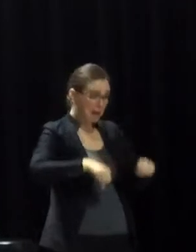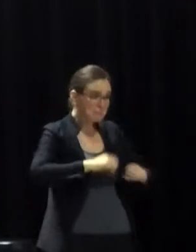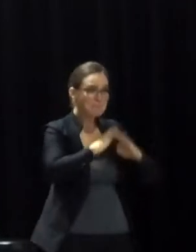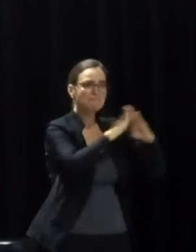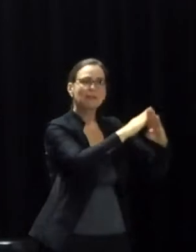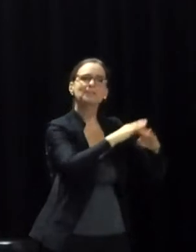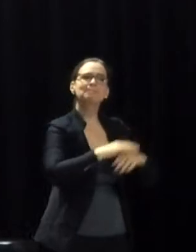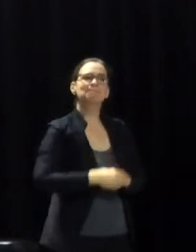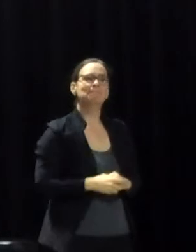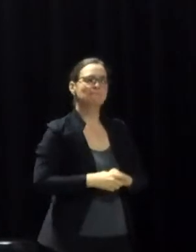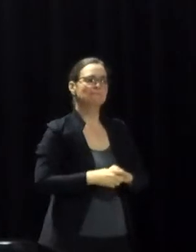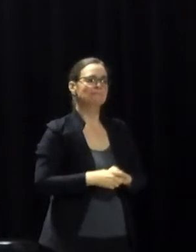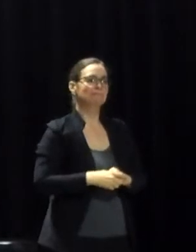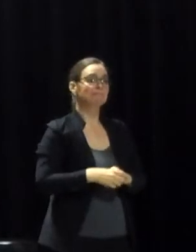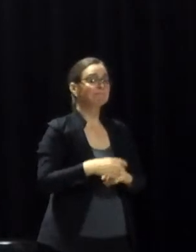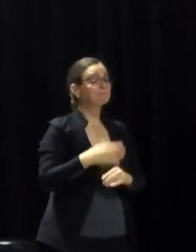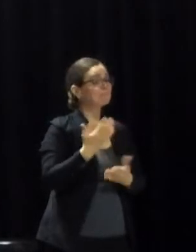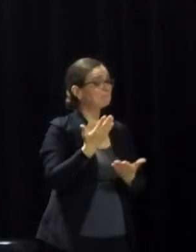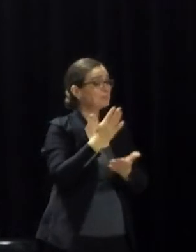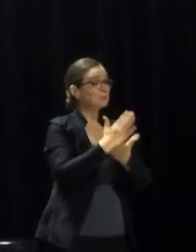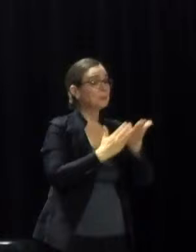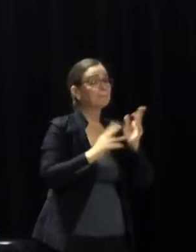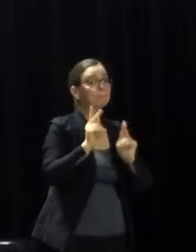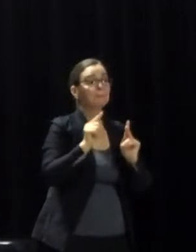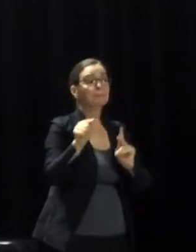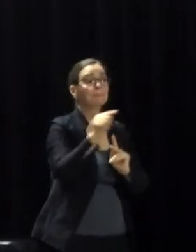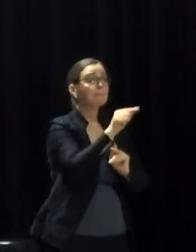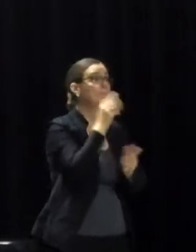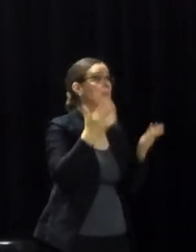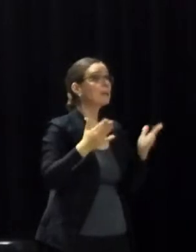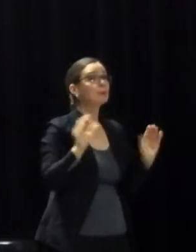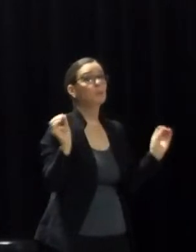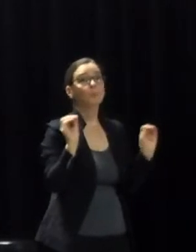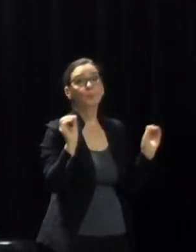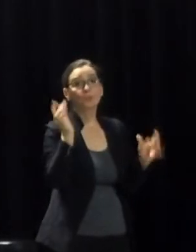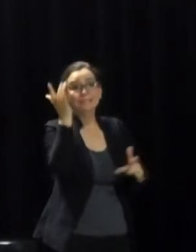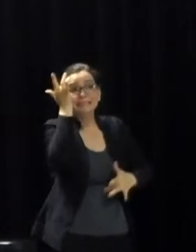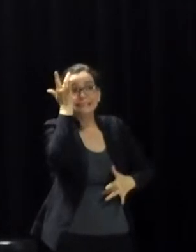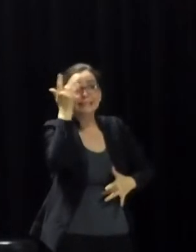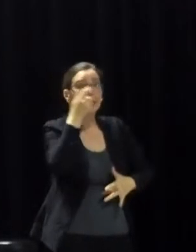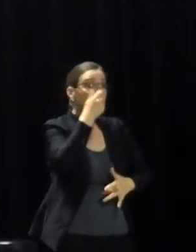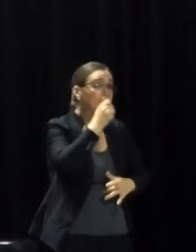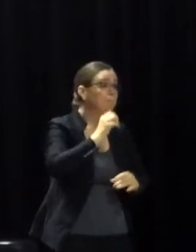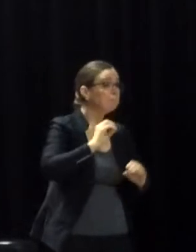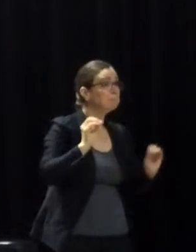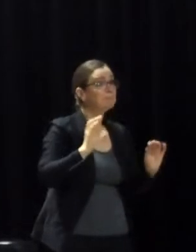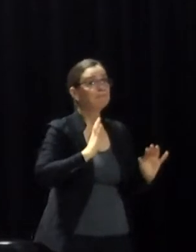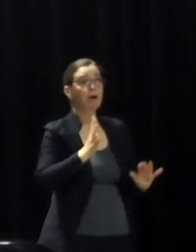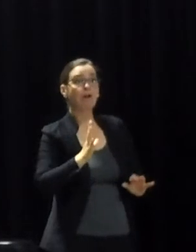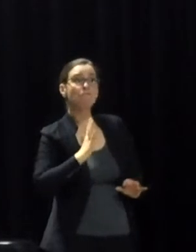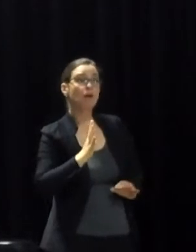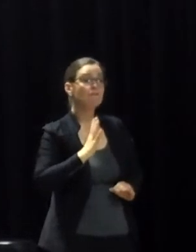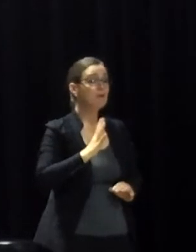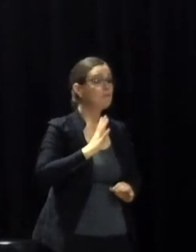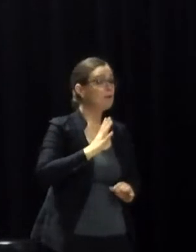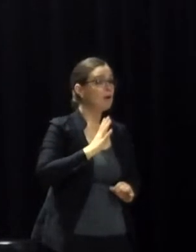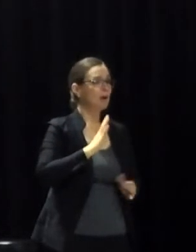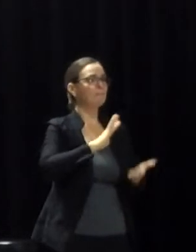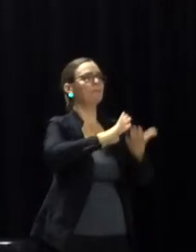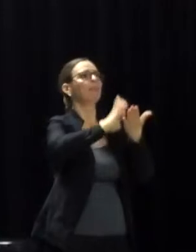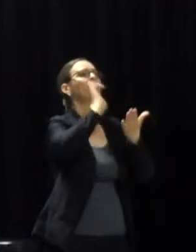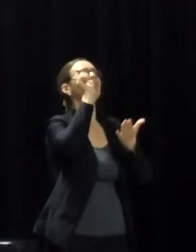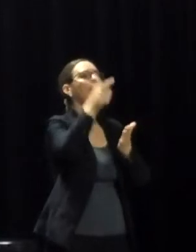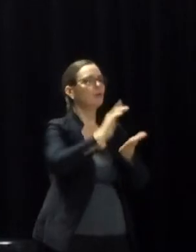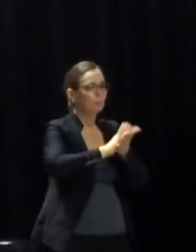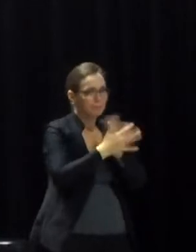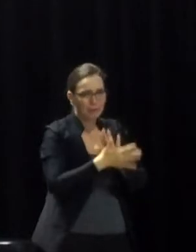people uncomfortable. Sometimes you don't know, out of all of us, if somebody becomes symptomatic 2 days from now, we'll say that,